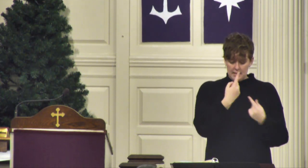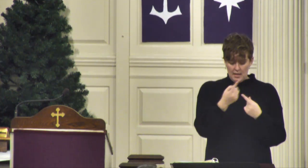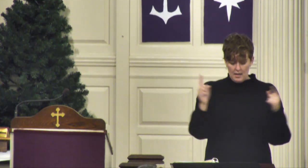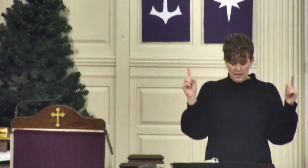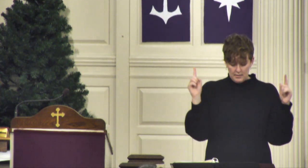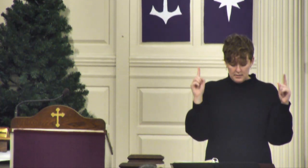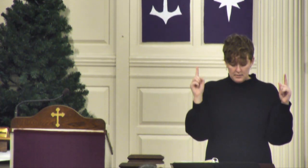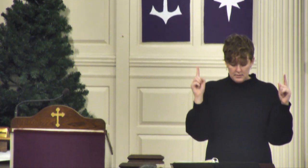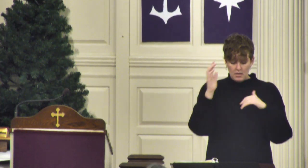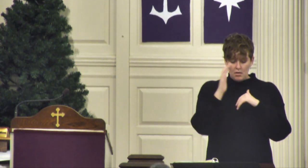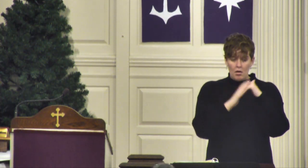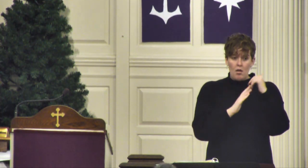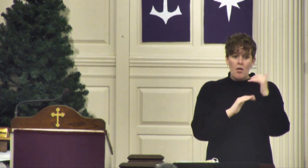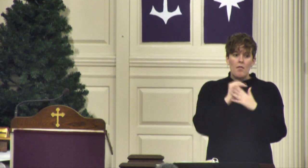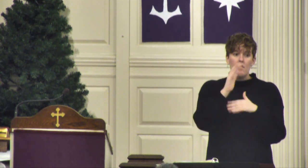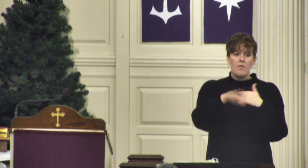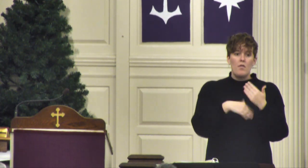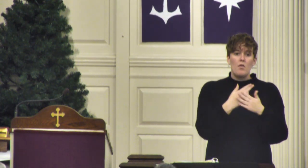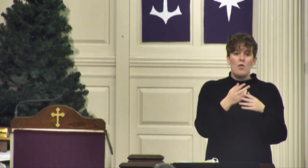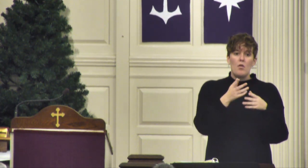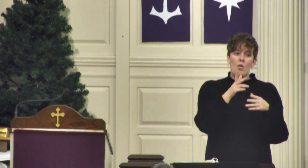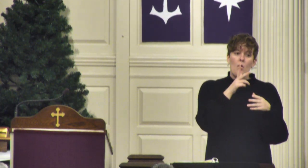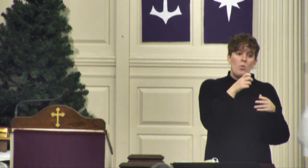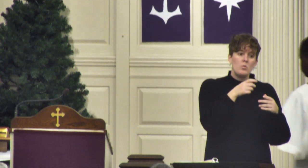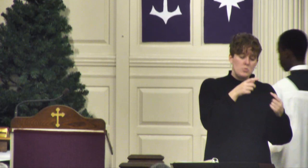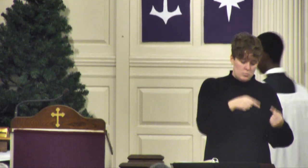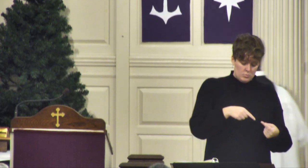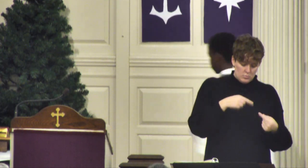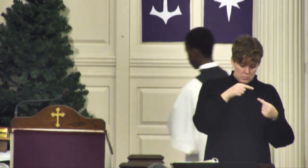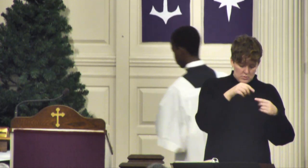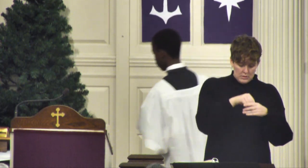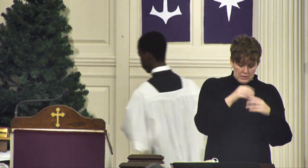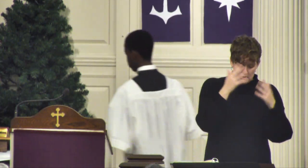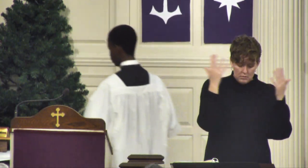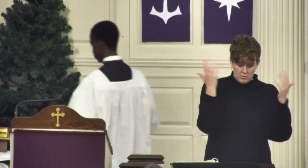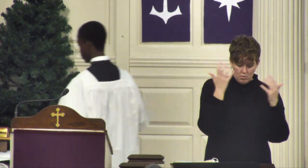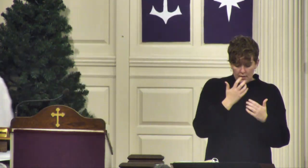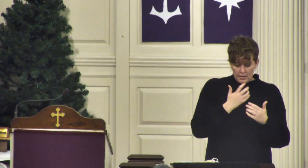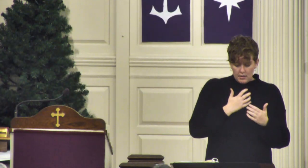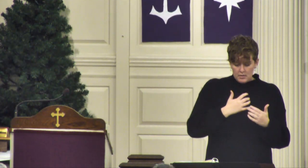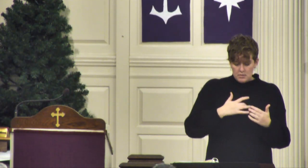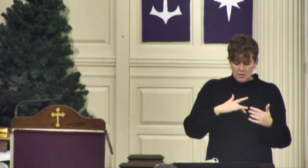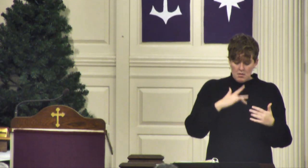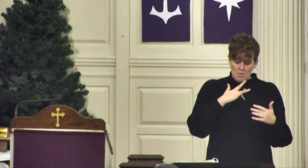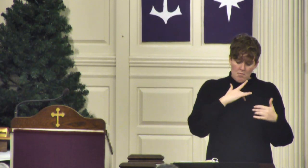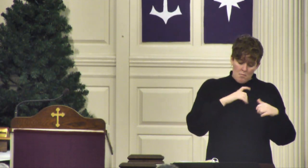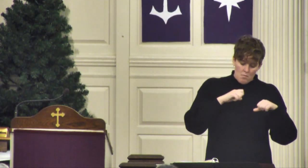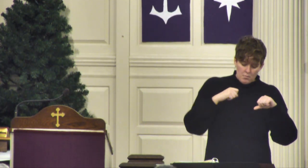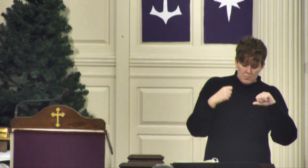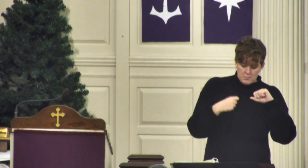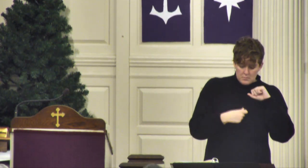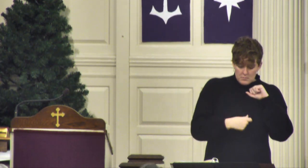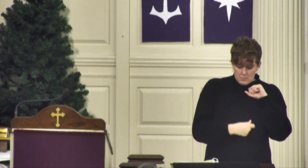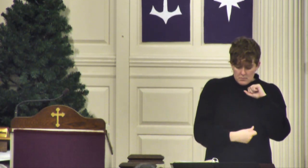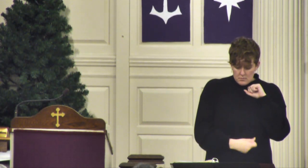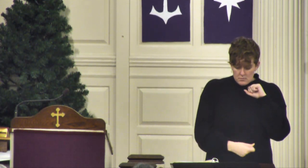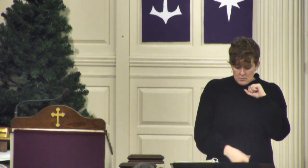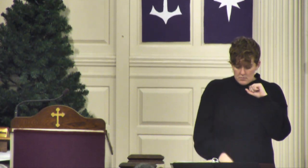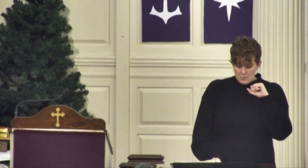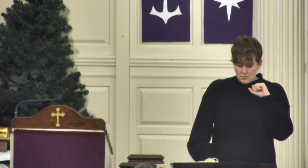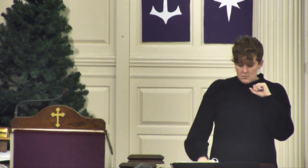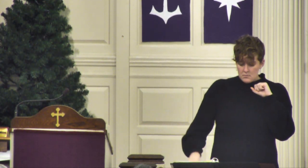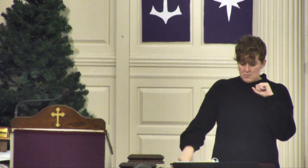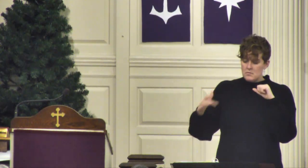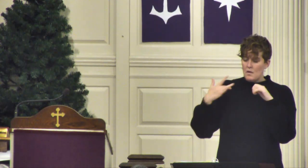God. Comfort those who sit in darkness, yeah, mounting neath